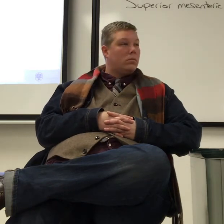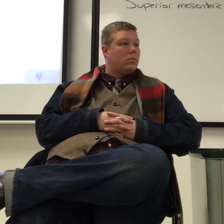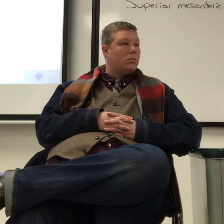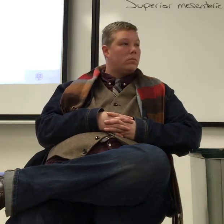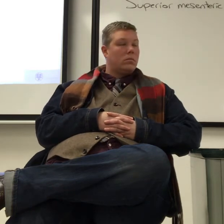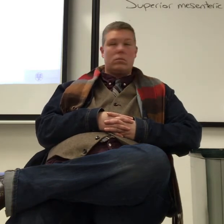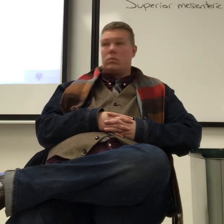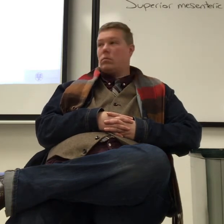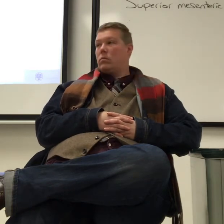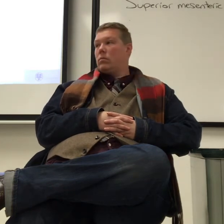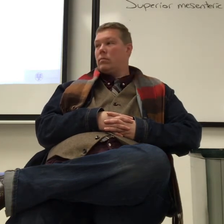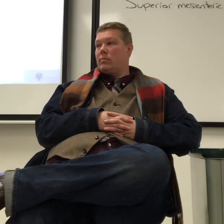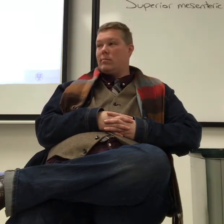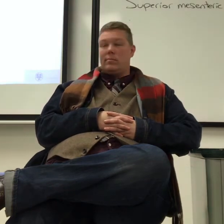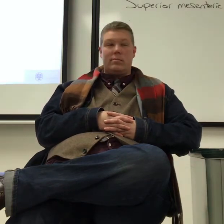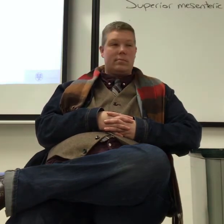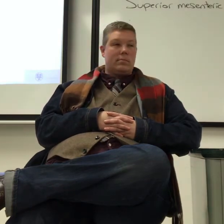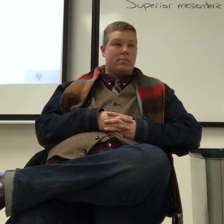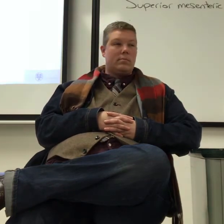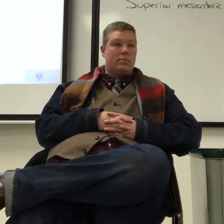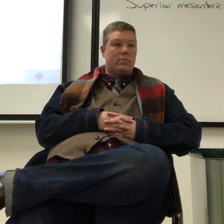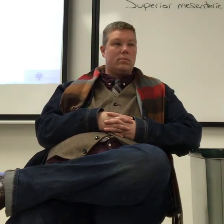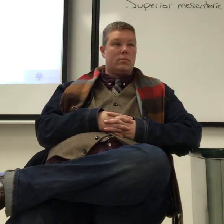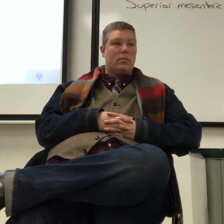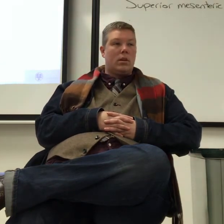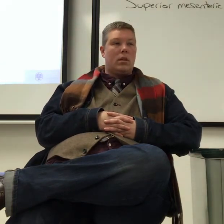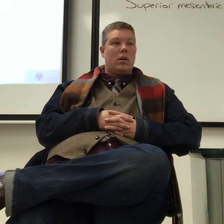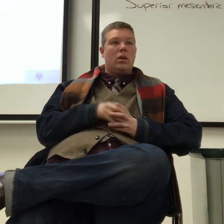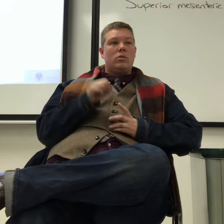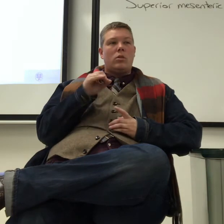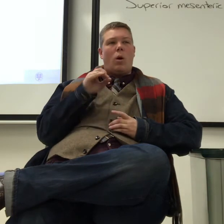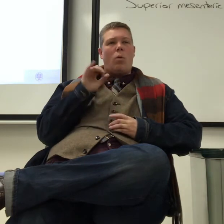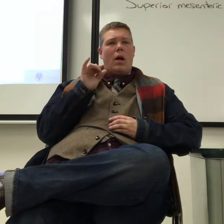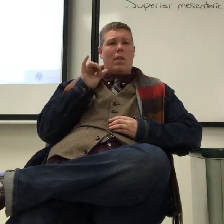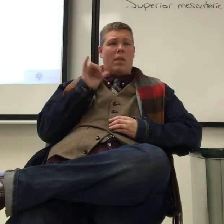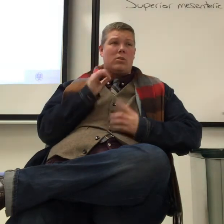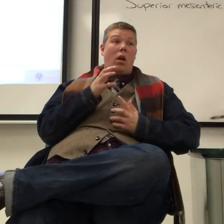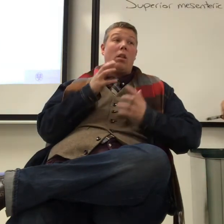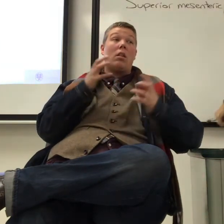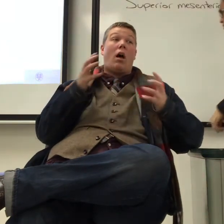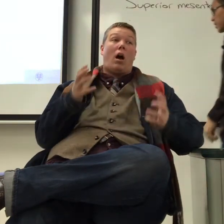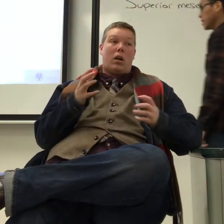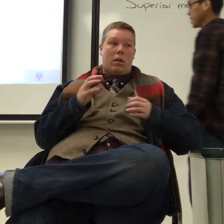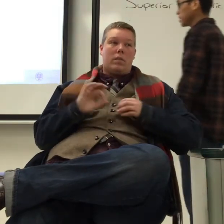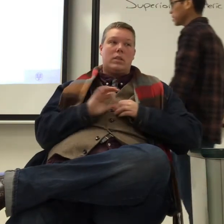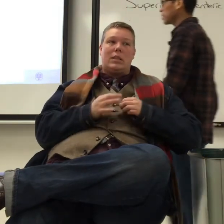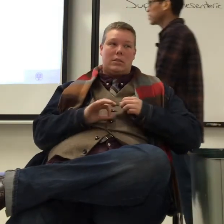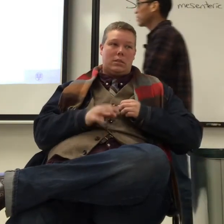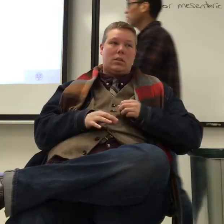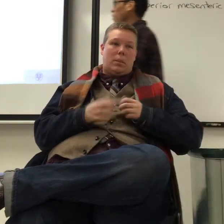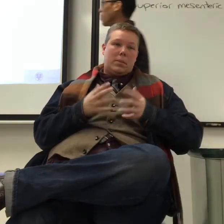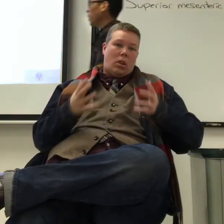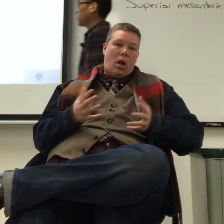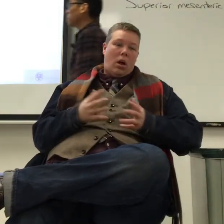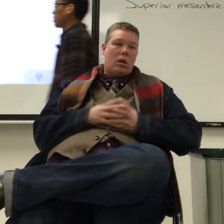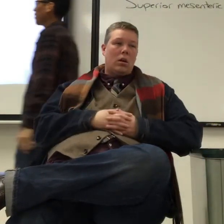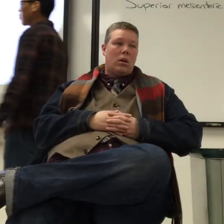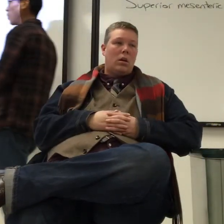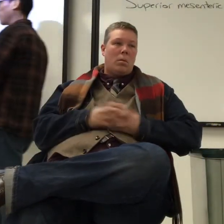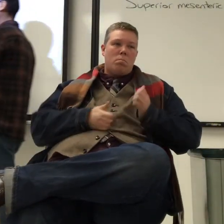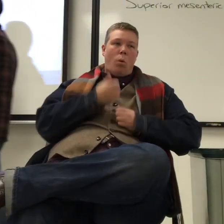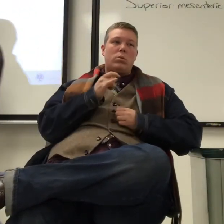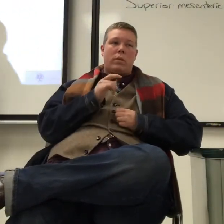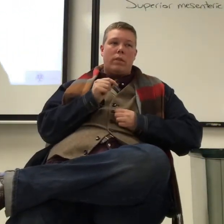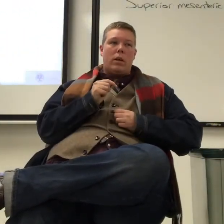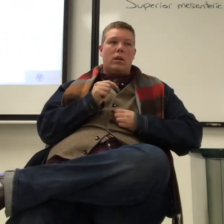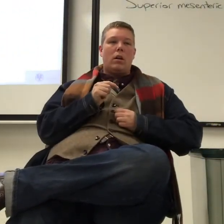flexure. Let me get a room on the board here. So that's it. That's a lot of intestine. That's most of the intestines, all the way up to the left